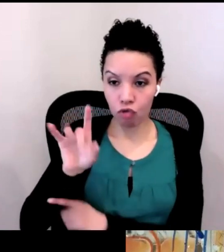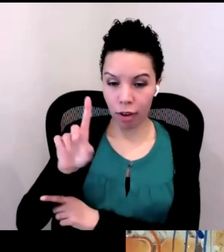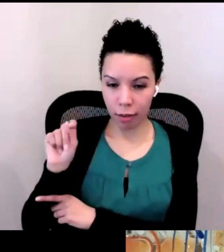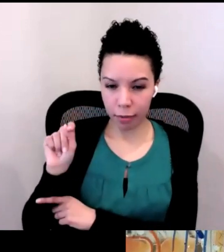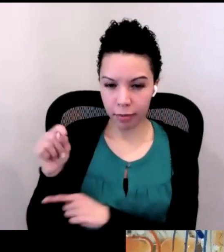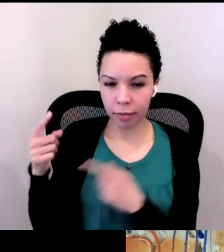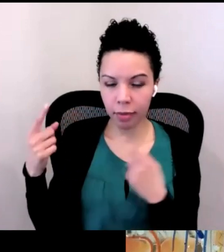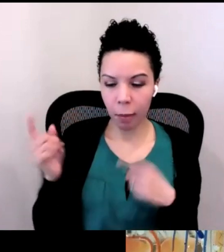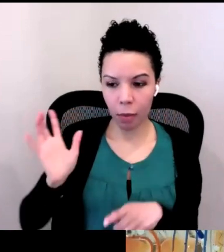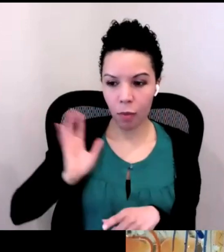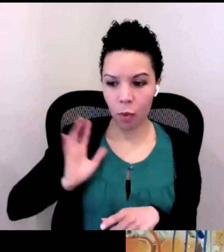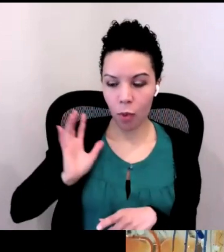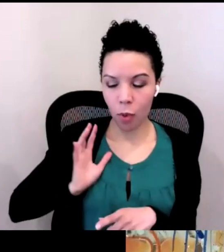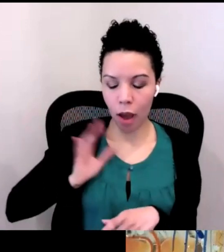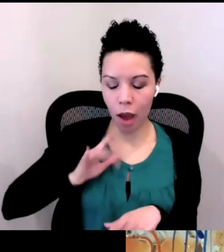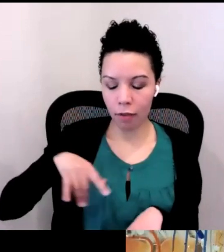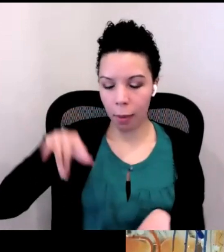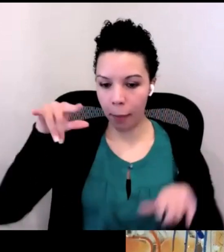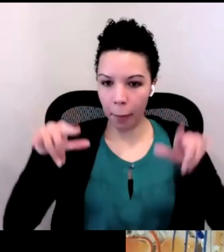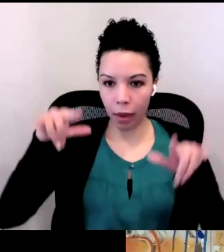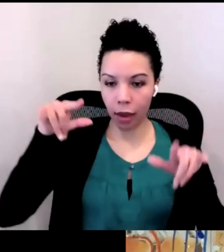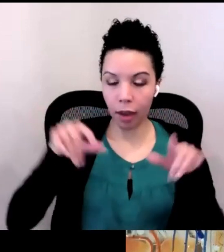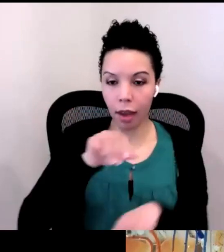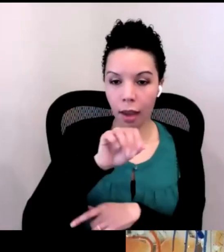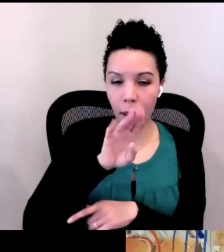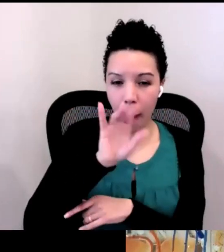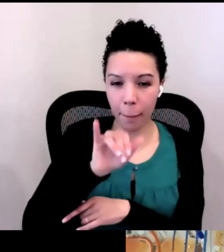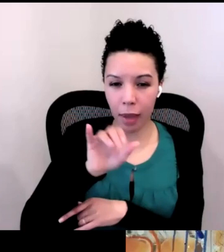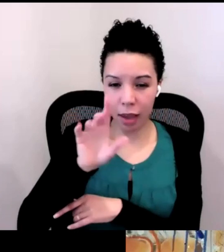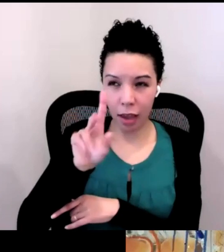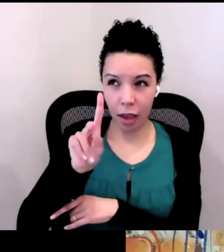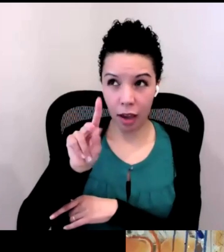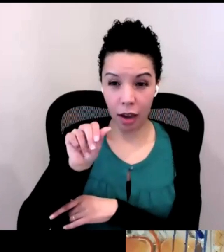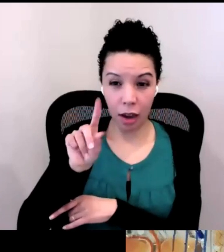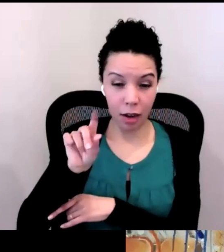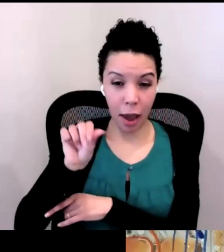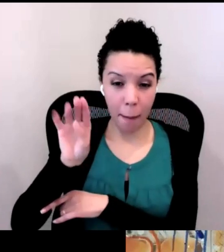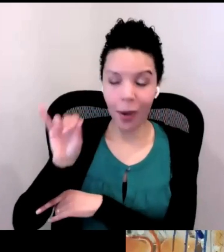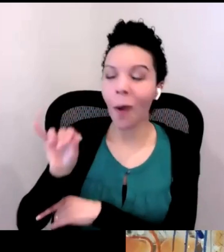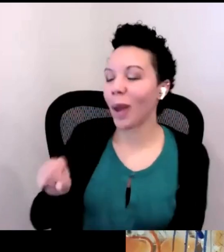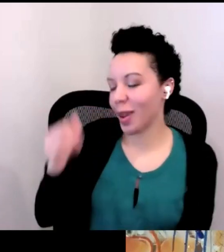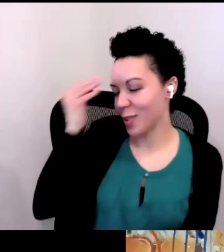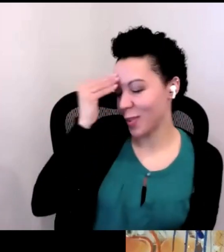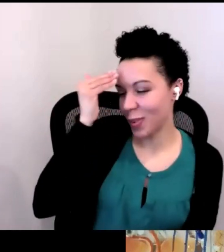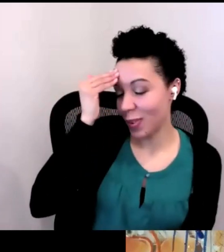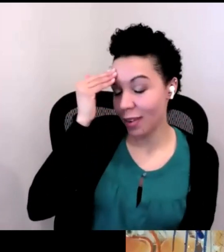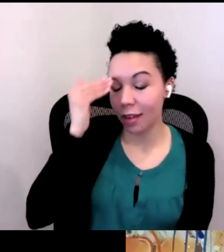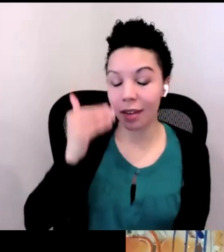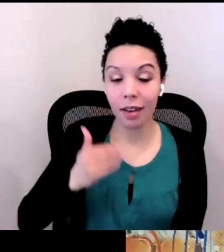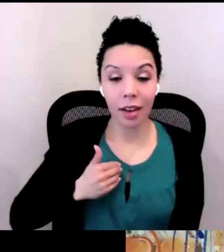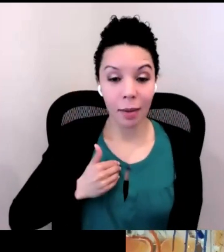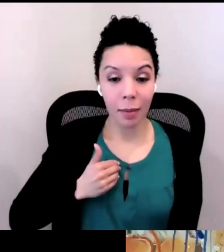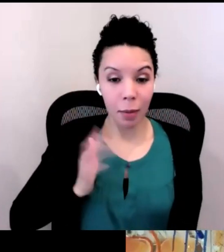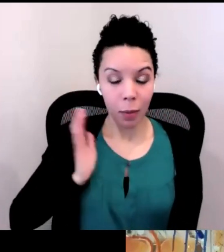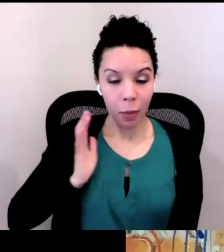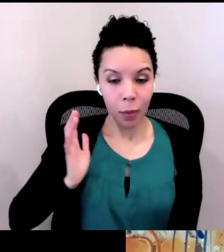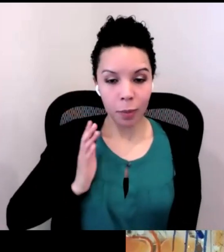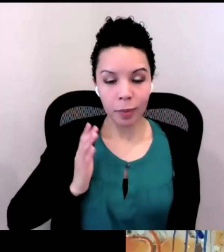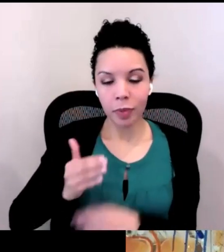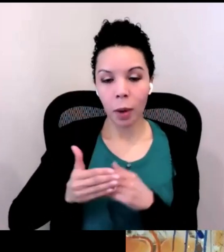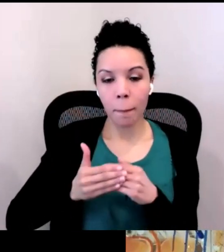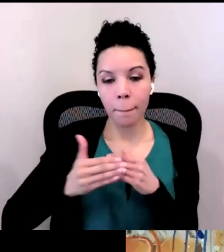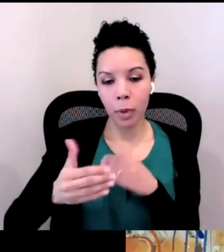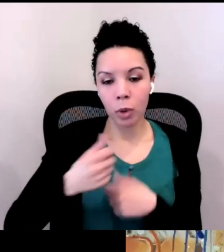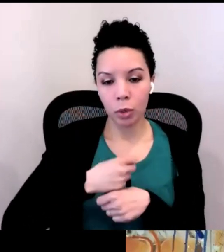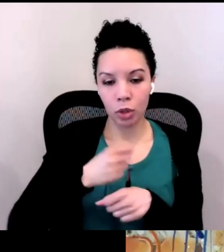Abby Cadabby was I'm introduced. very So familiar. yeah. So it was, so what my job was, I was a post-production assistant. So